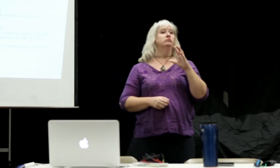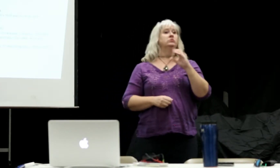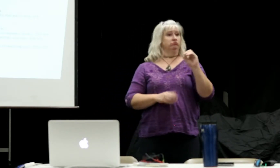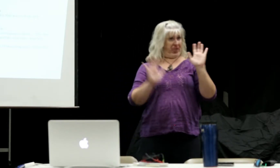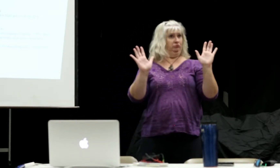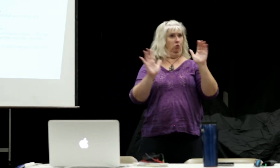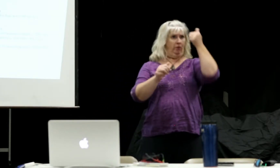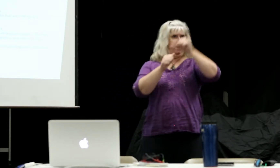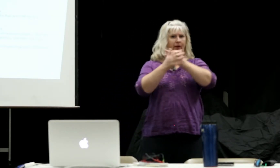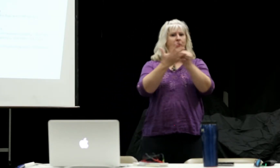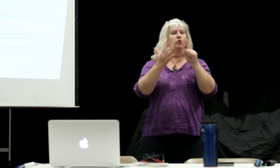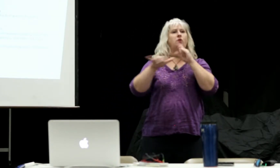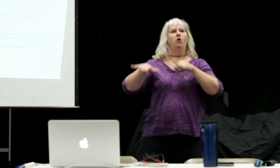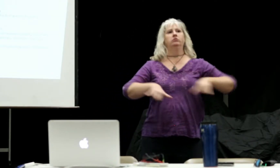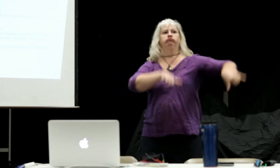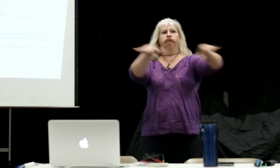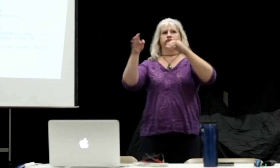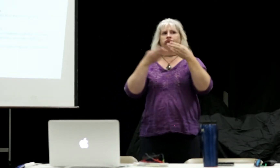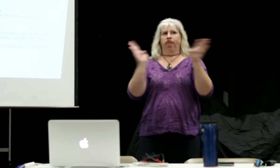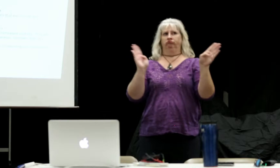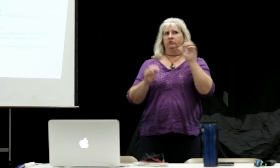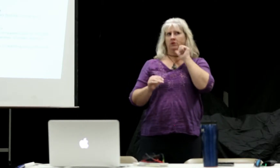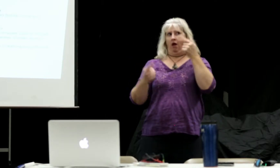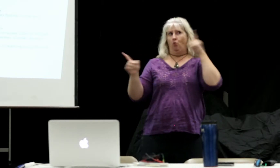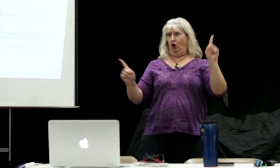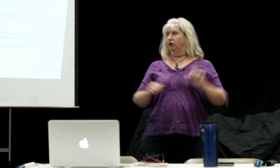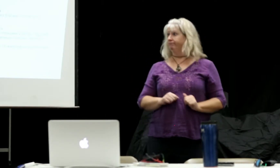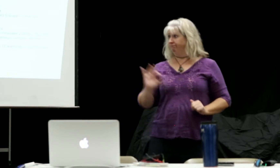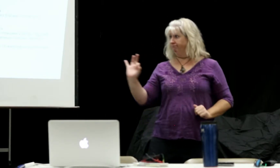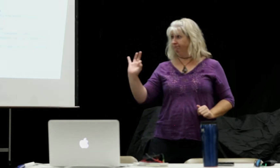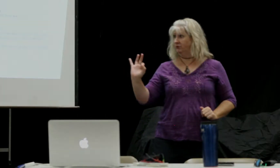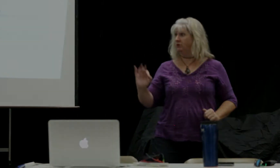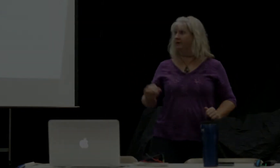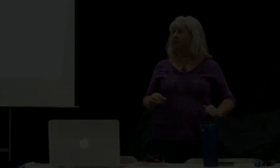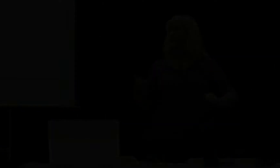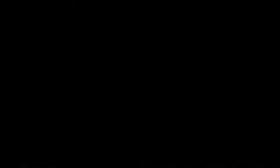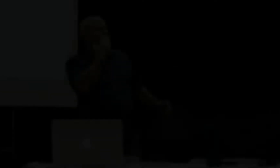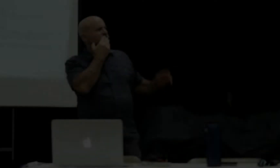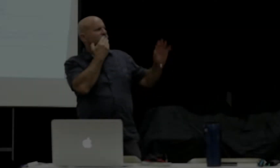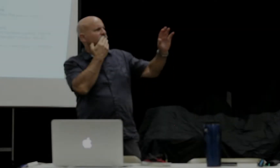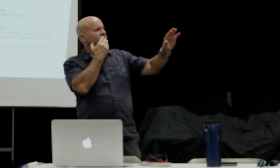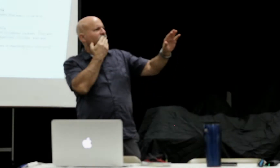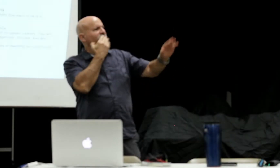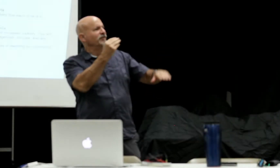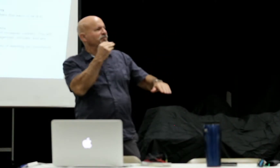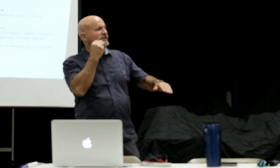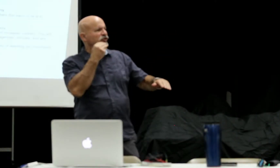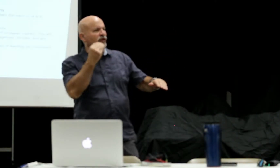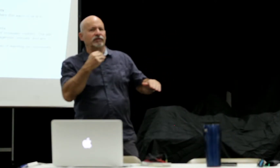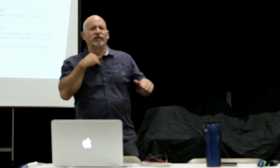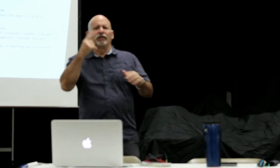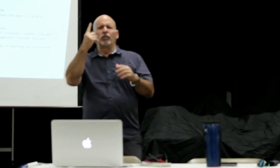deaf plus, people with mobility issues, children, and such, for wide effective. Okay, thank you so much,